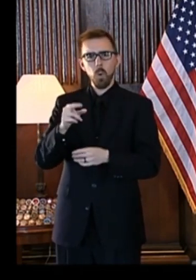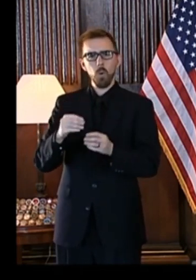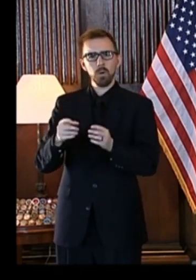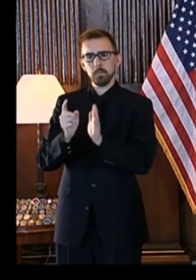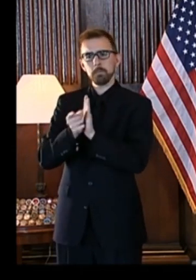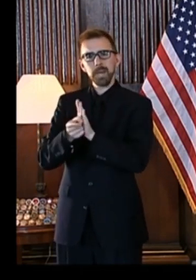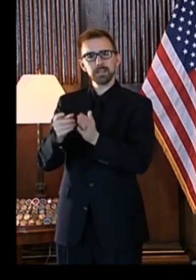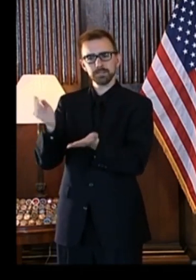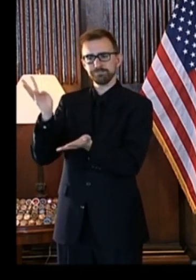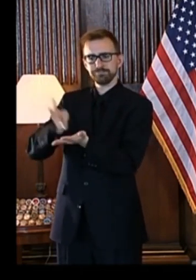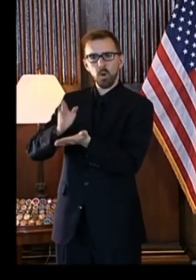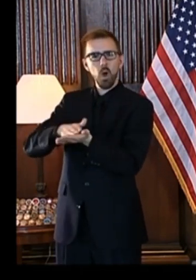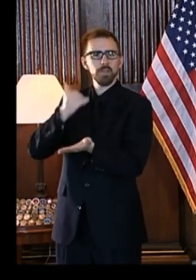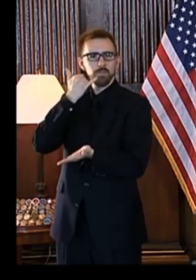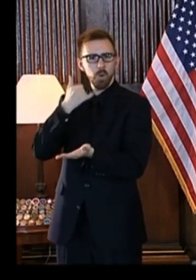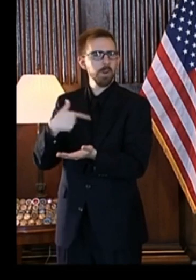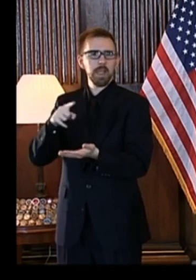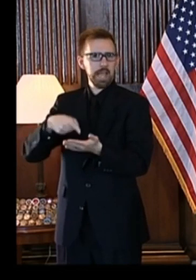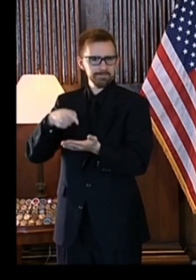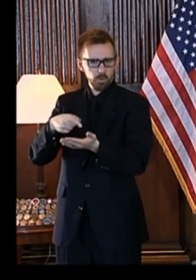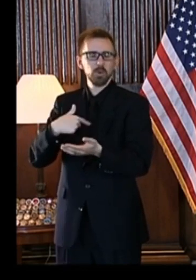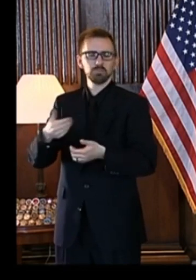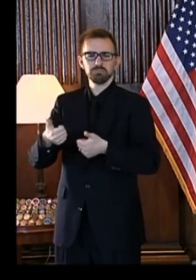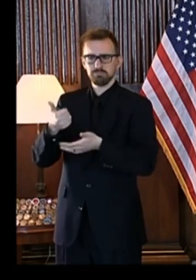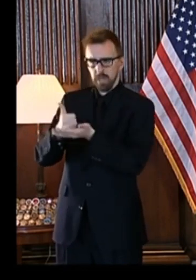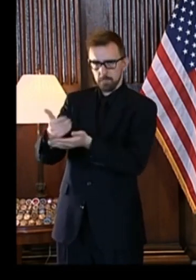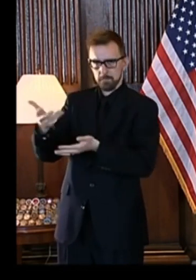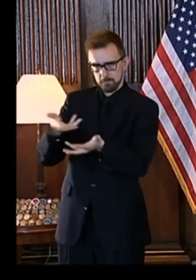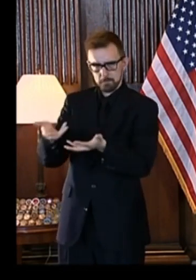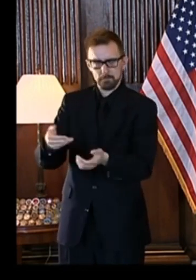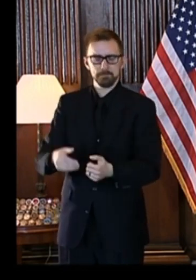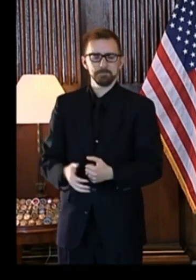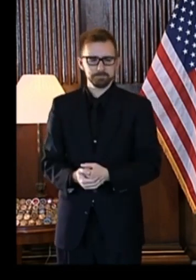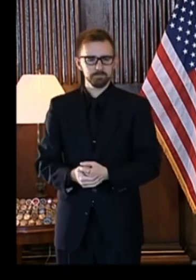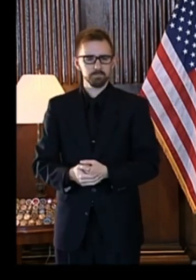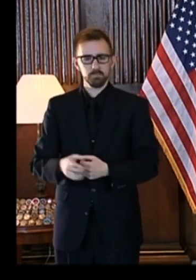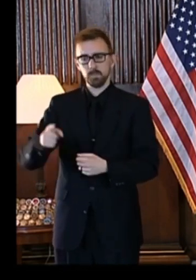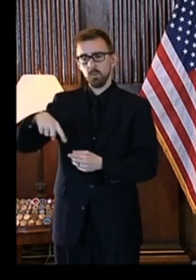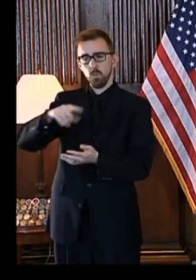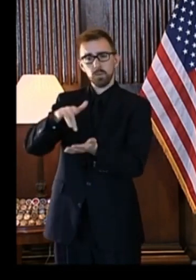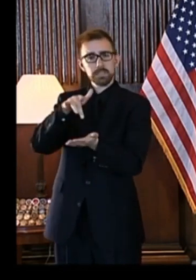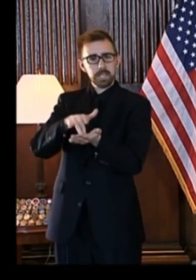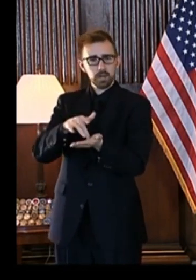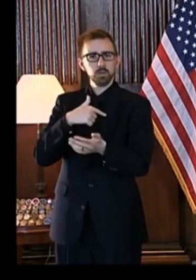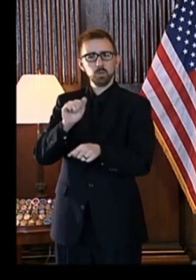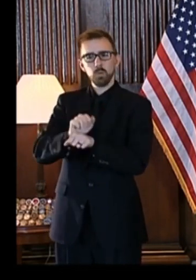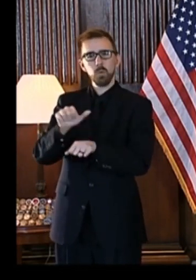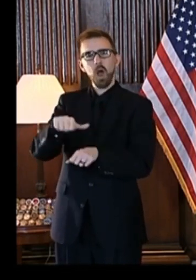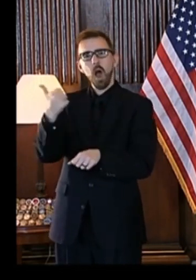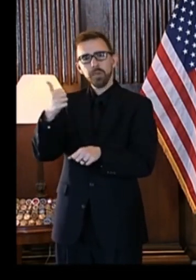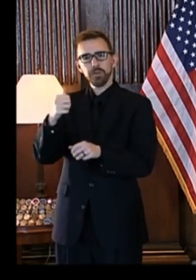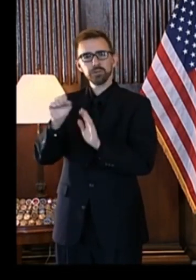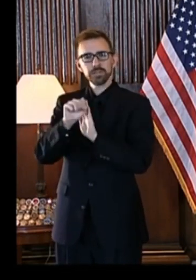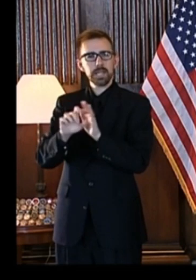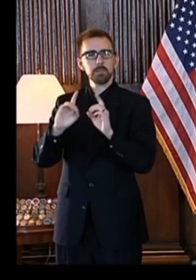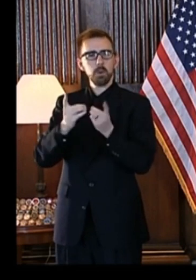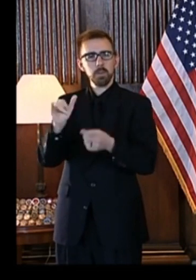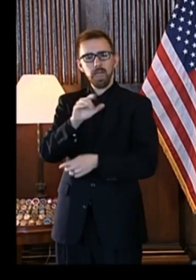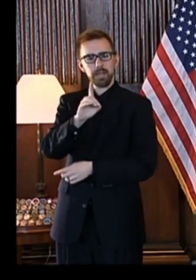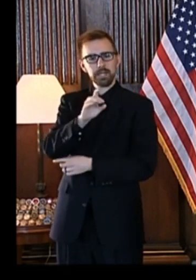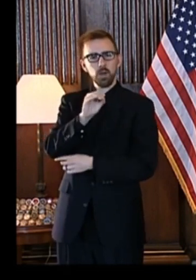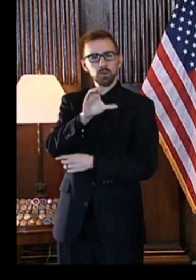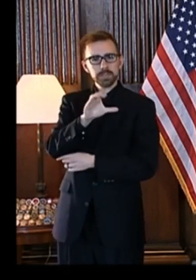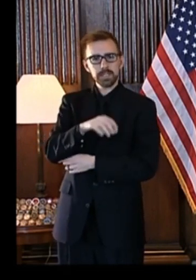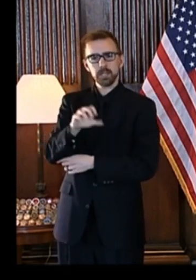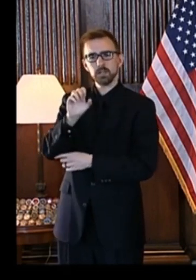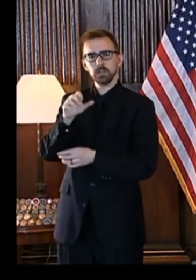minutes. For our psychiatric hospitals and HAB centers, we've worked with other state departments like corrections, social services,